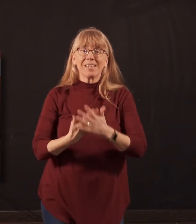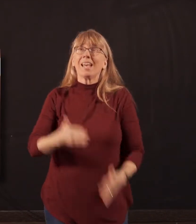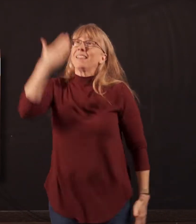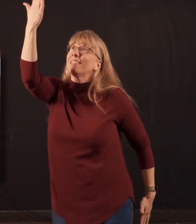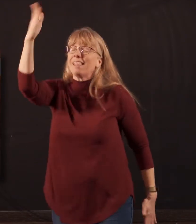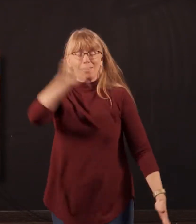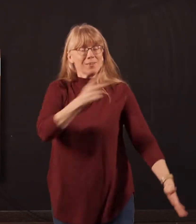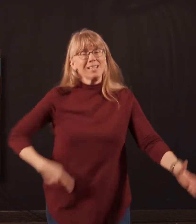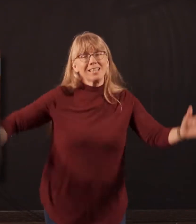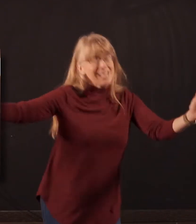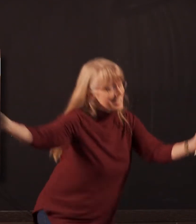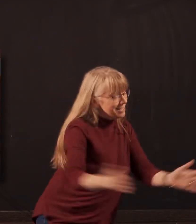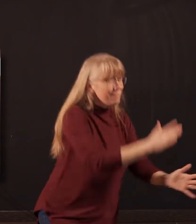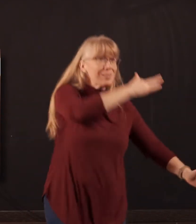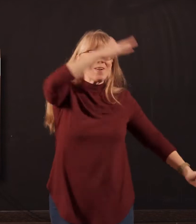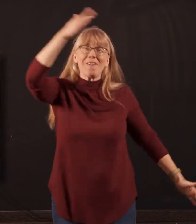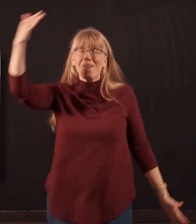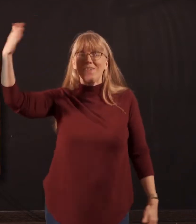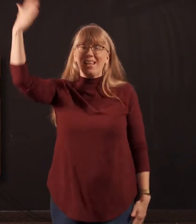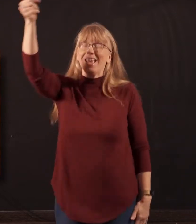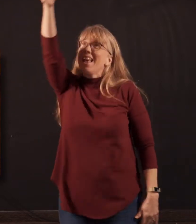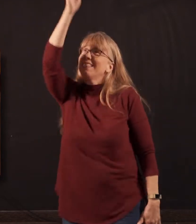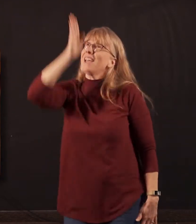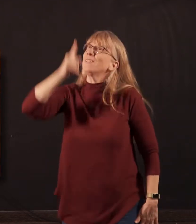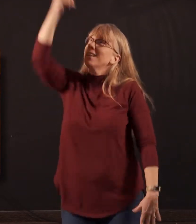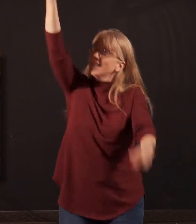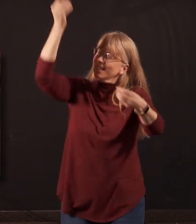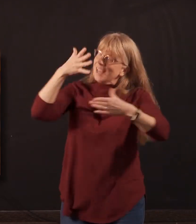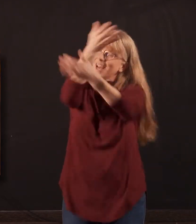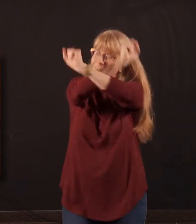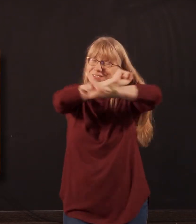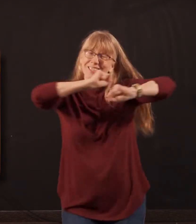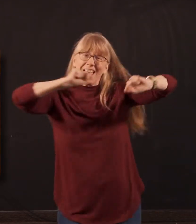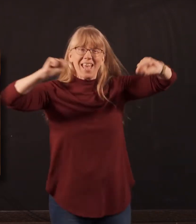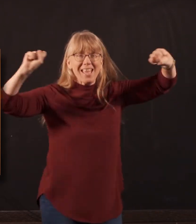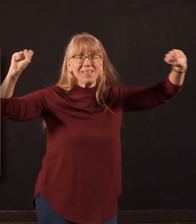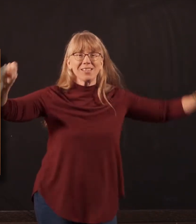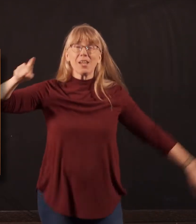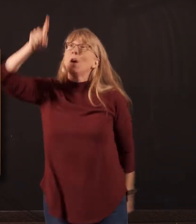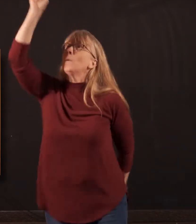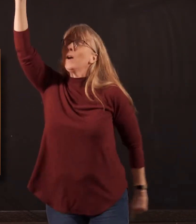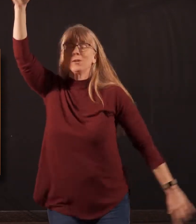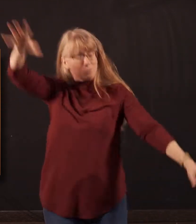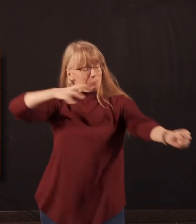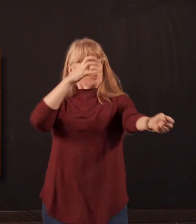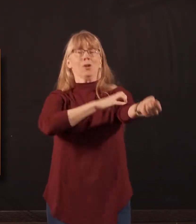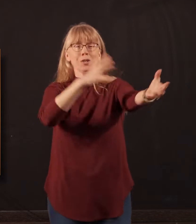There is a King of glory. There is a God who saves. One who is strong